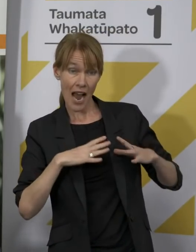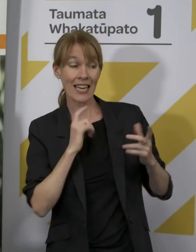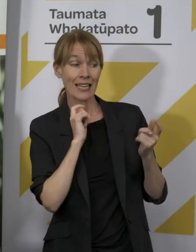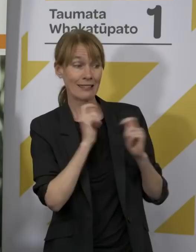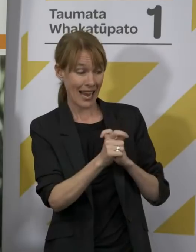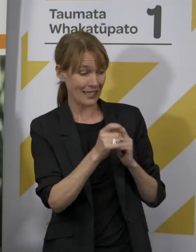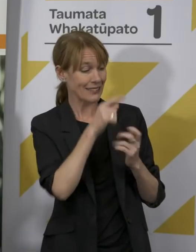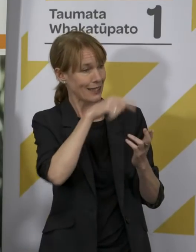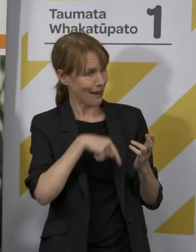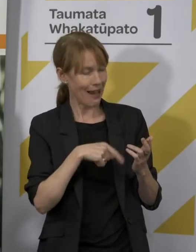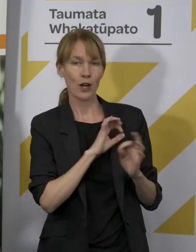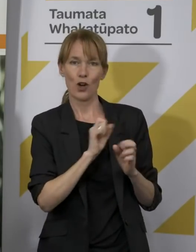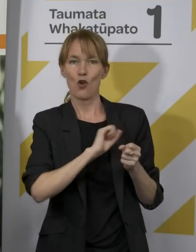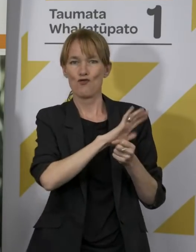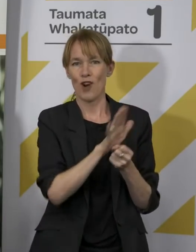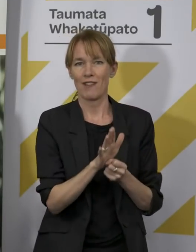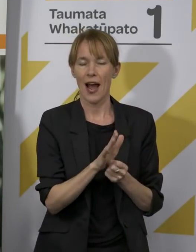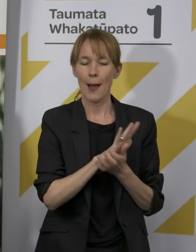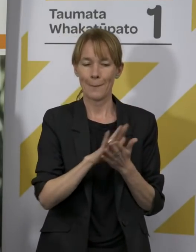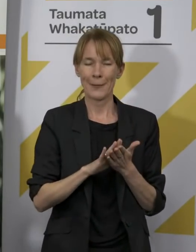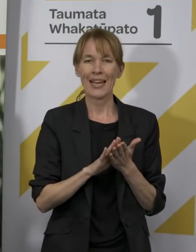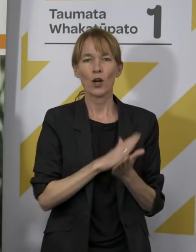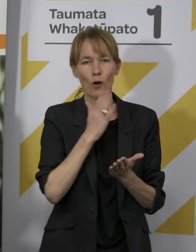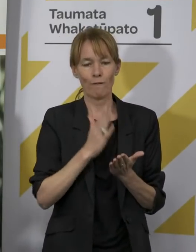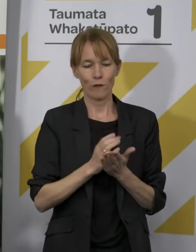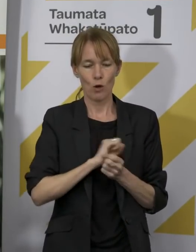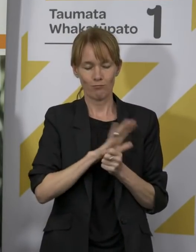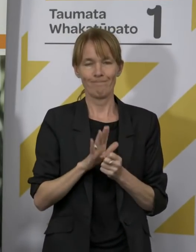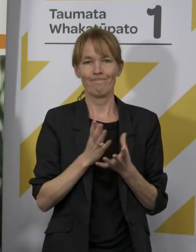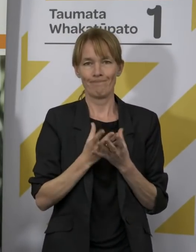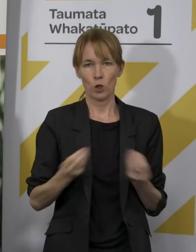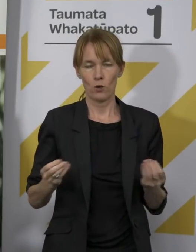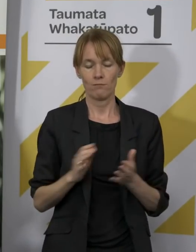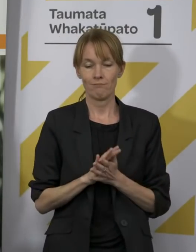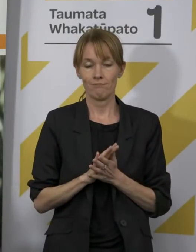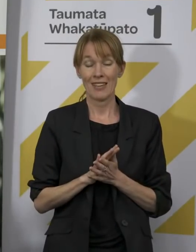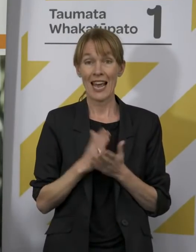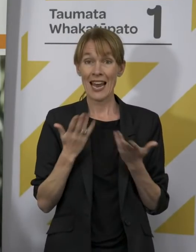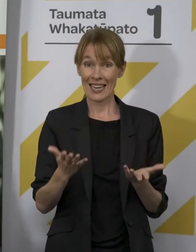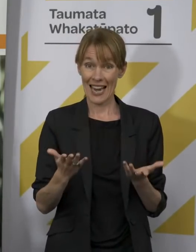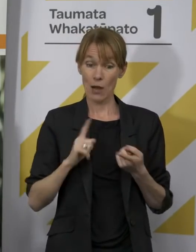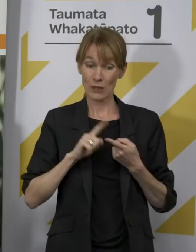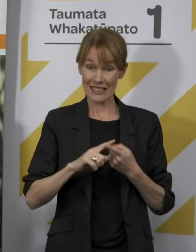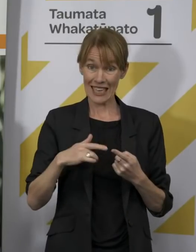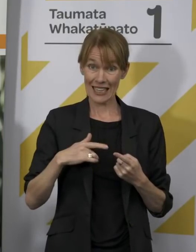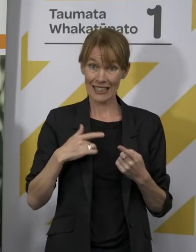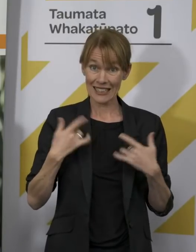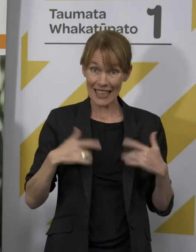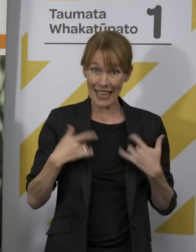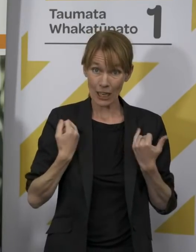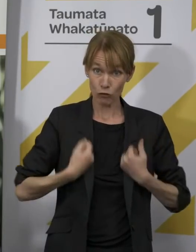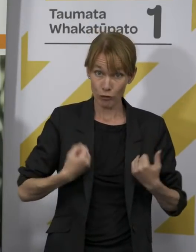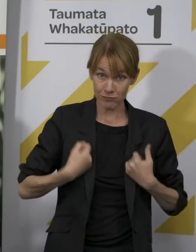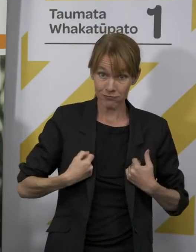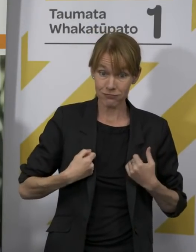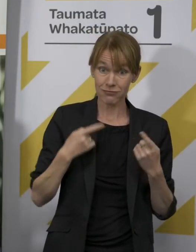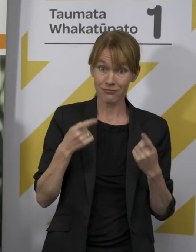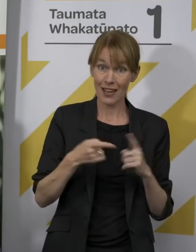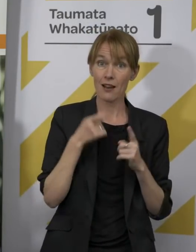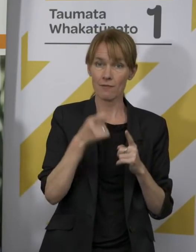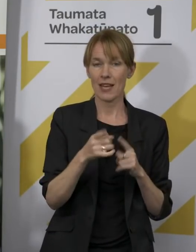So the total number of active cases in New Zealand is 10. Our total number of confirmed cases now is